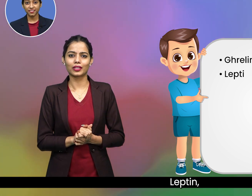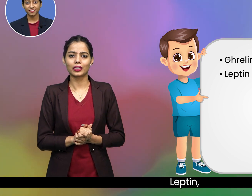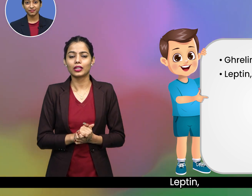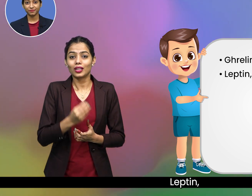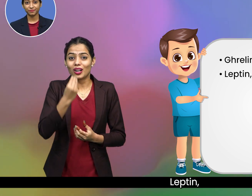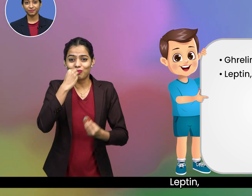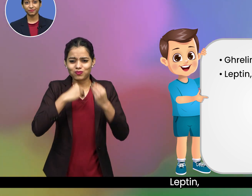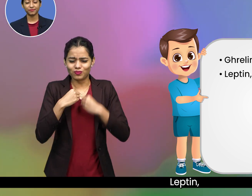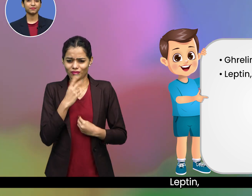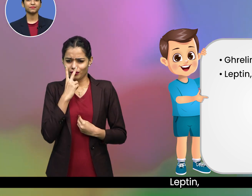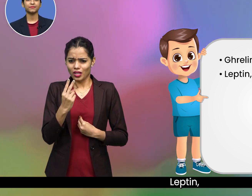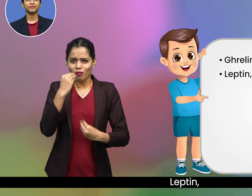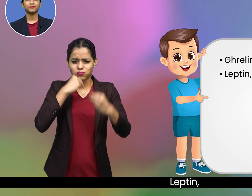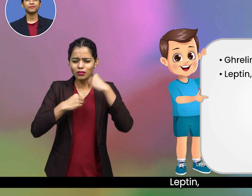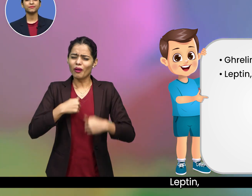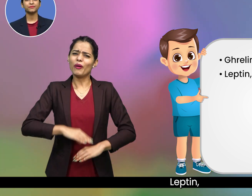leptin,